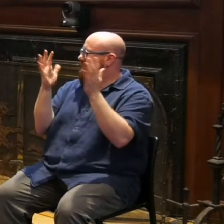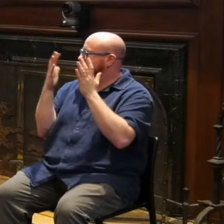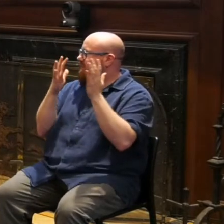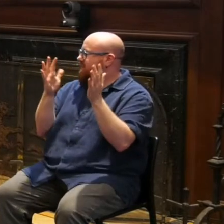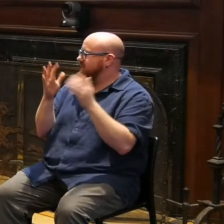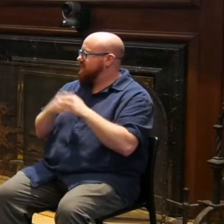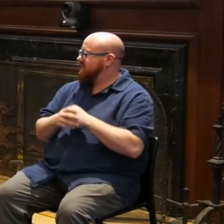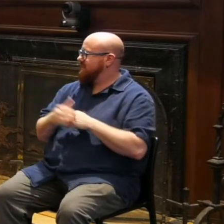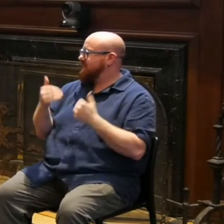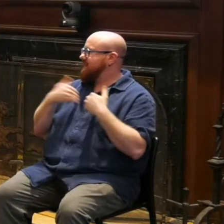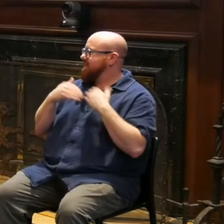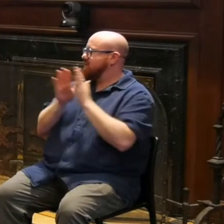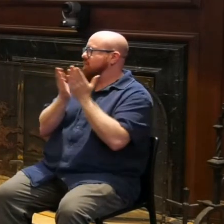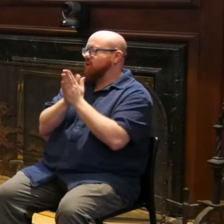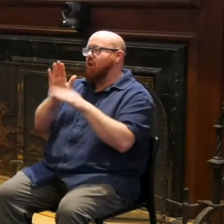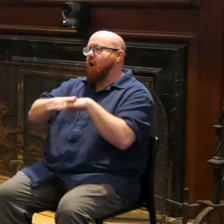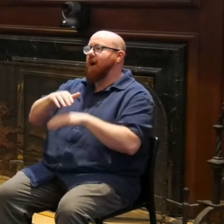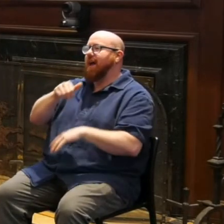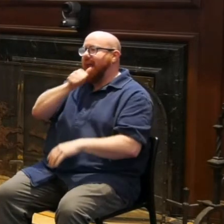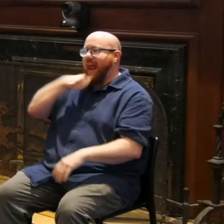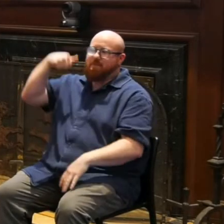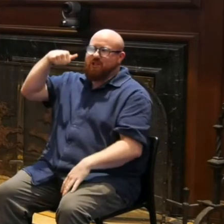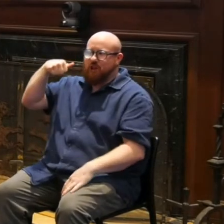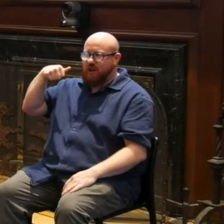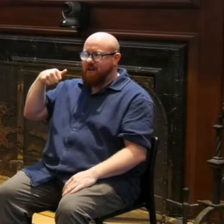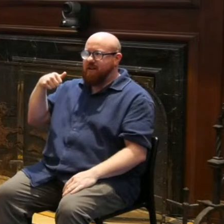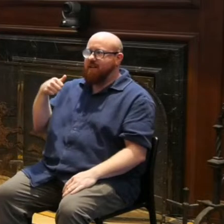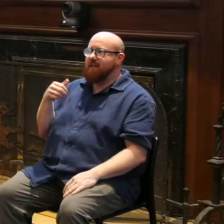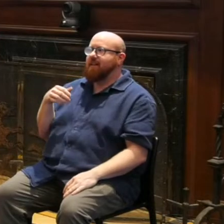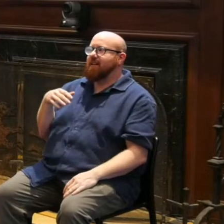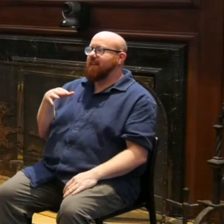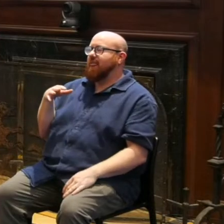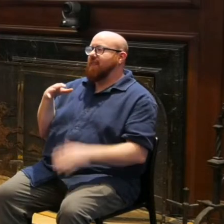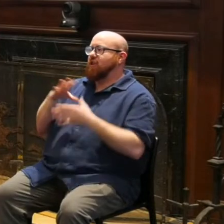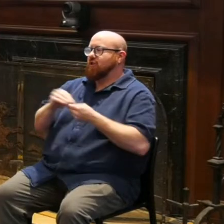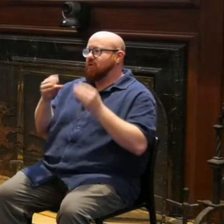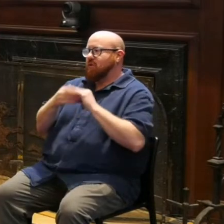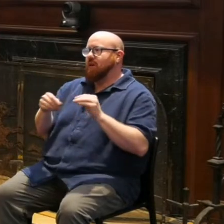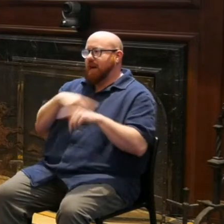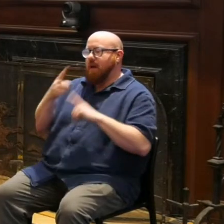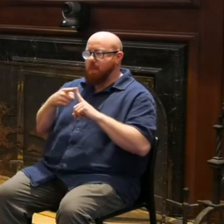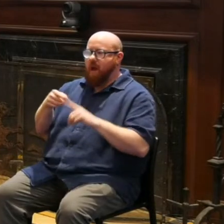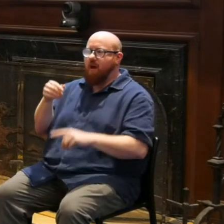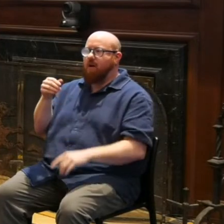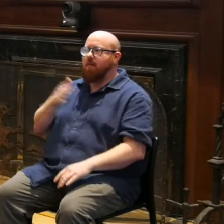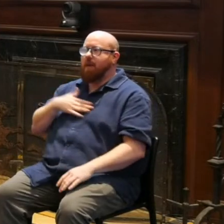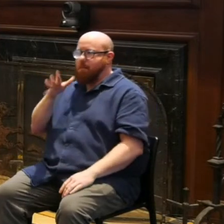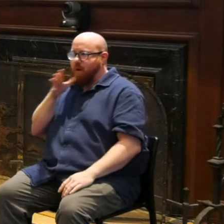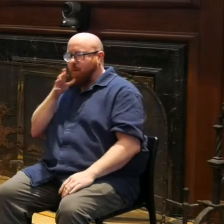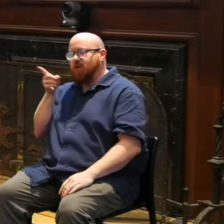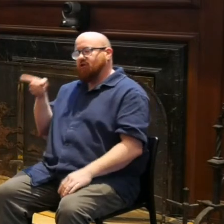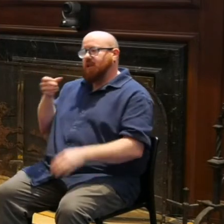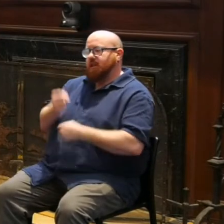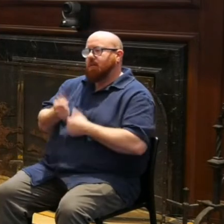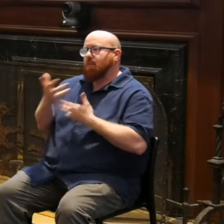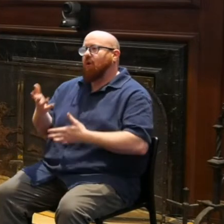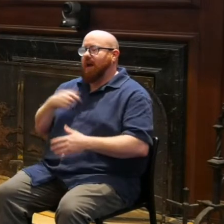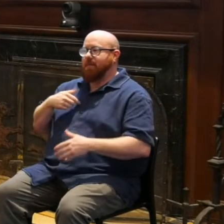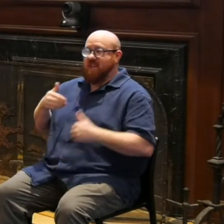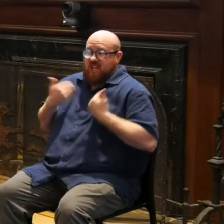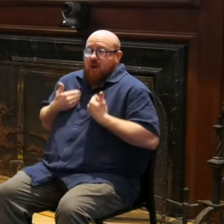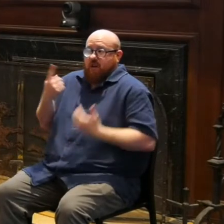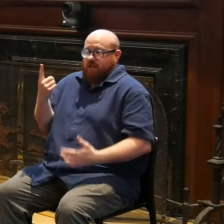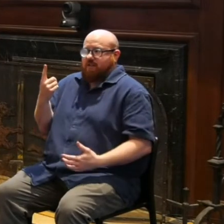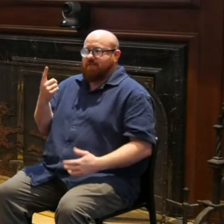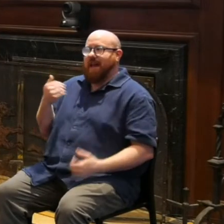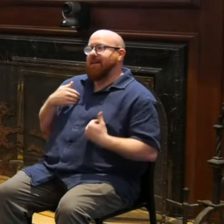I have a book on Amazon, Poetic Blood. The story is my mom was a poet. I'm the youngest one out of 9 kids. Not